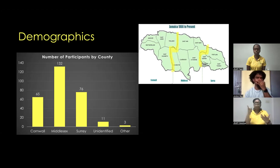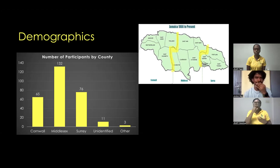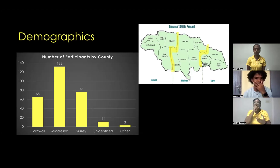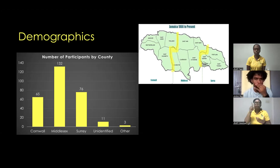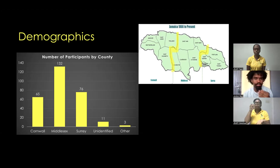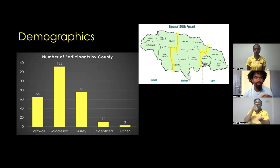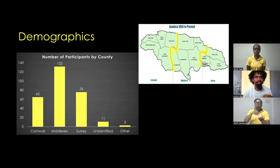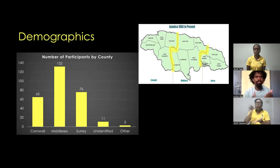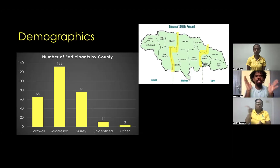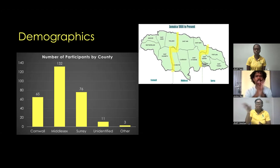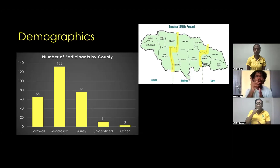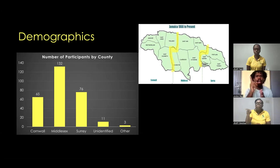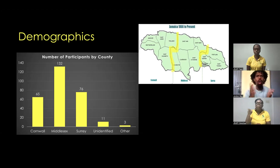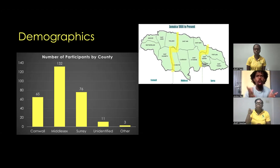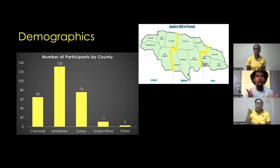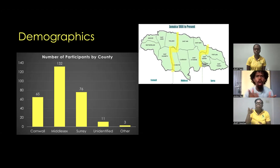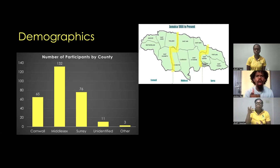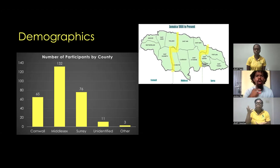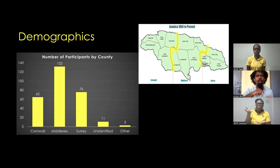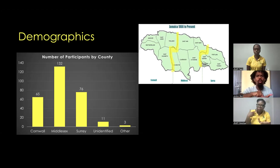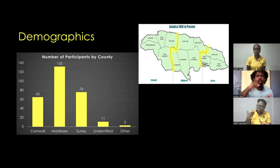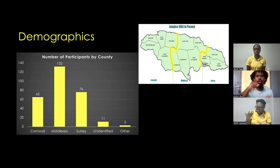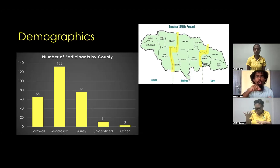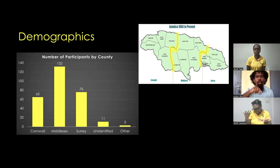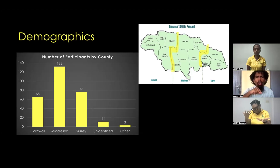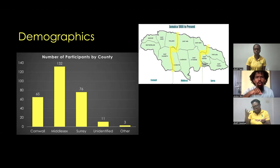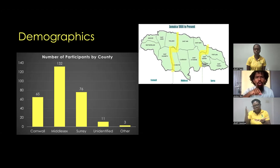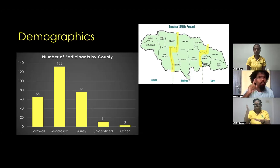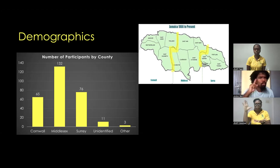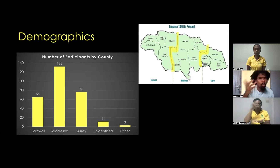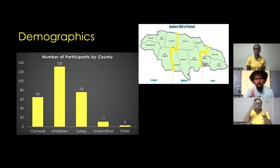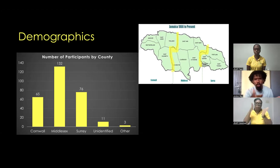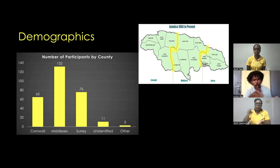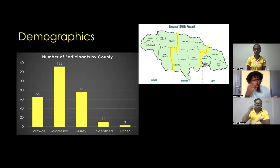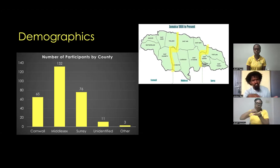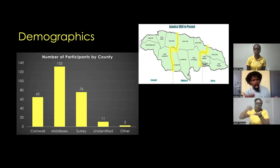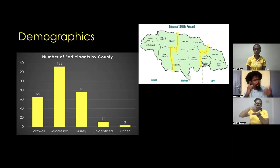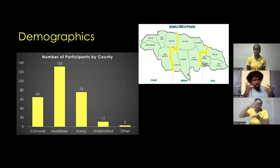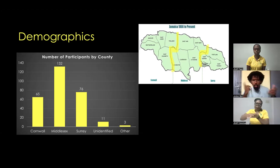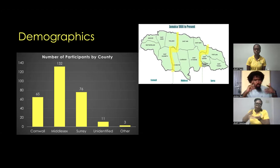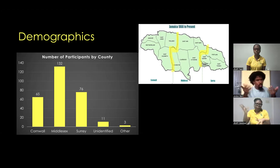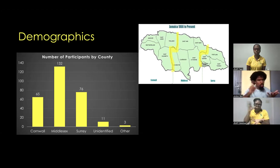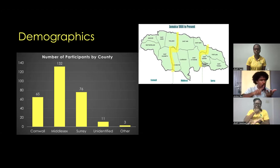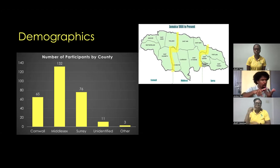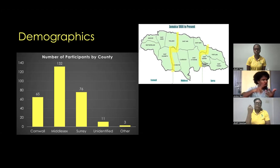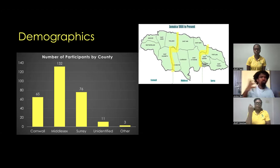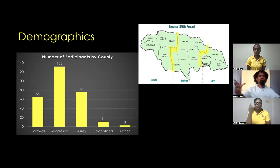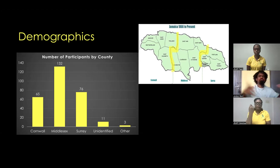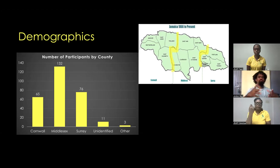So we left back with 11. So where they're from, we're not so sure. So the person did not make a note of